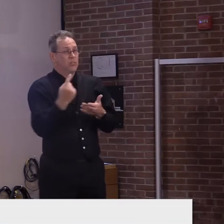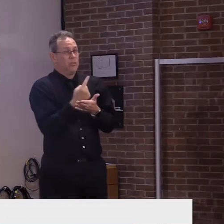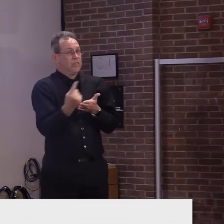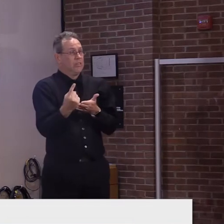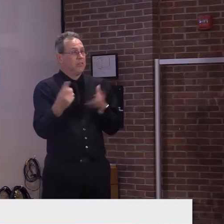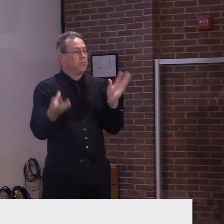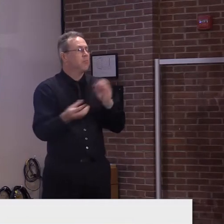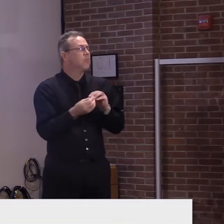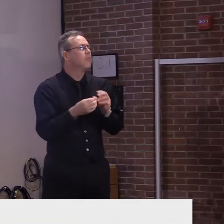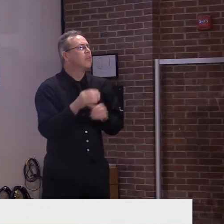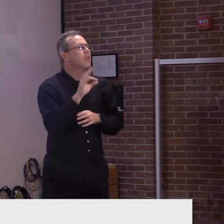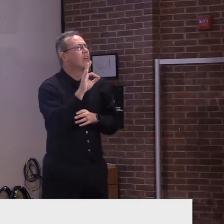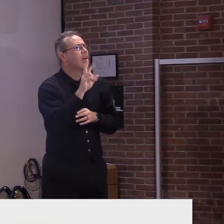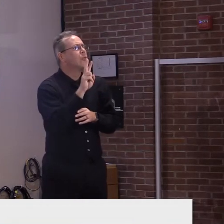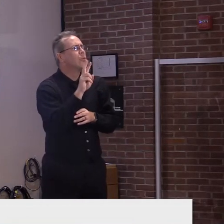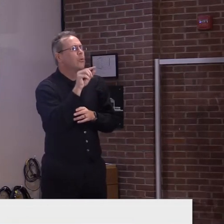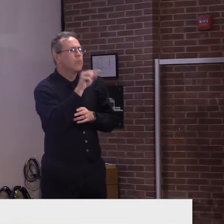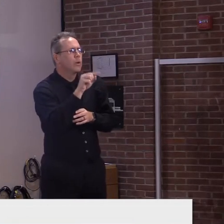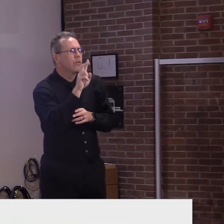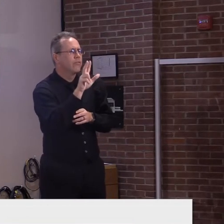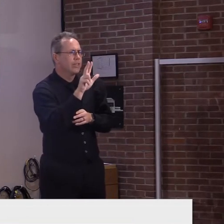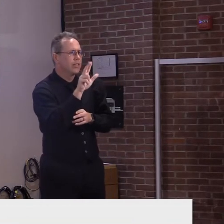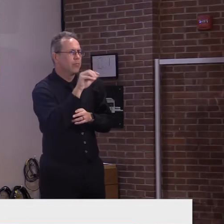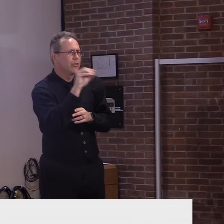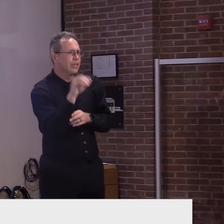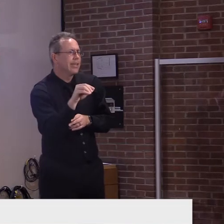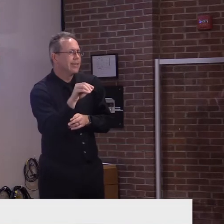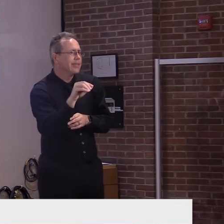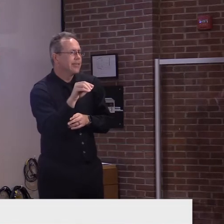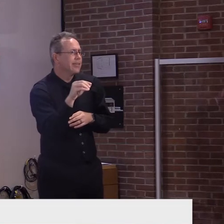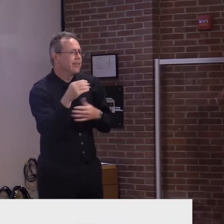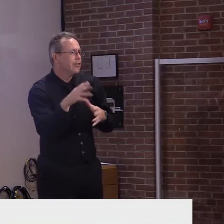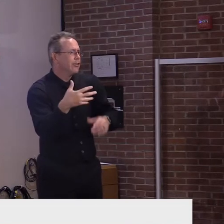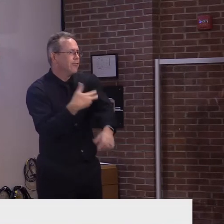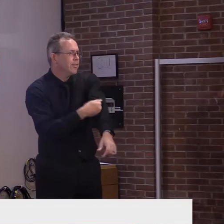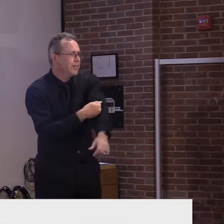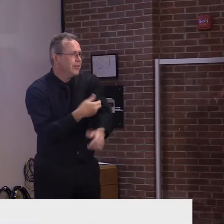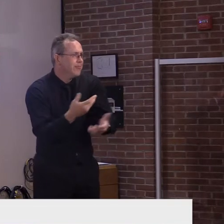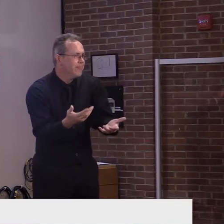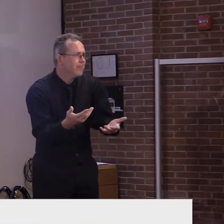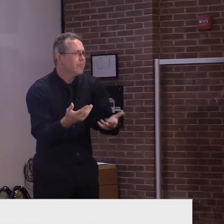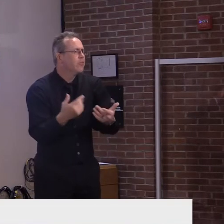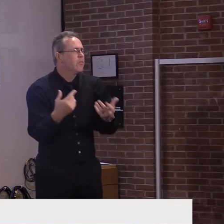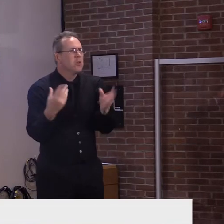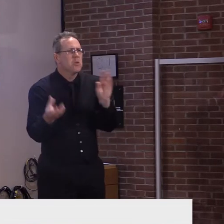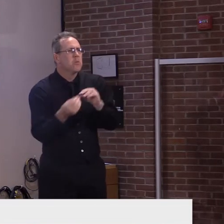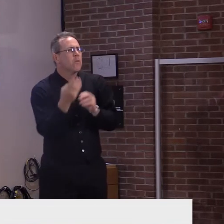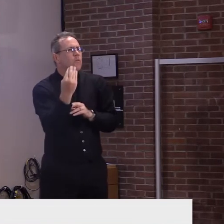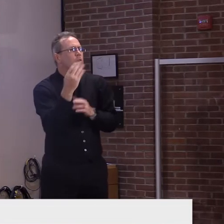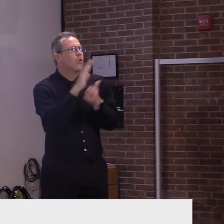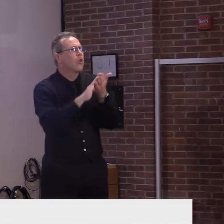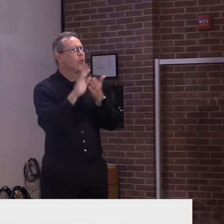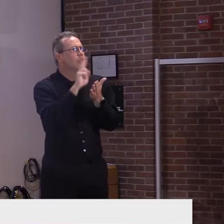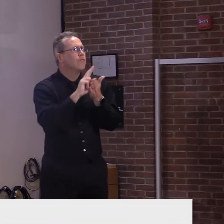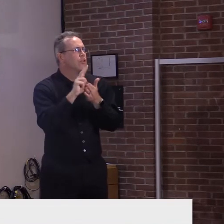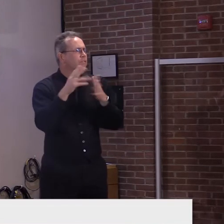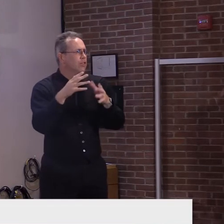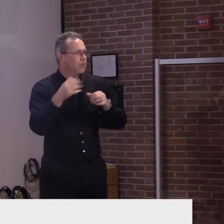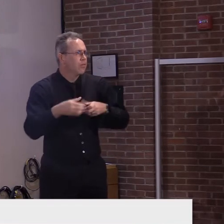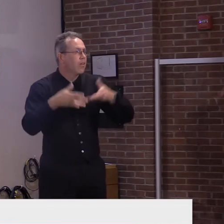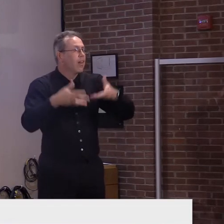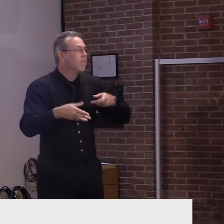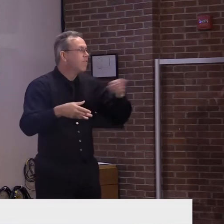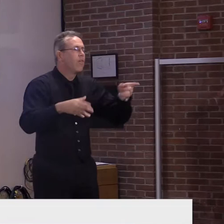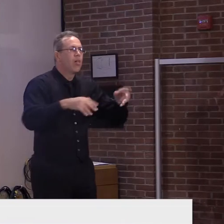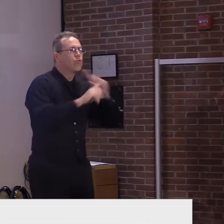to 92.3%. That's with 14 of the 16 higher education institutions reporting. So again, we'll continue